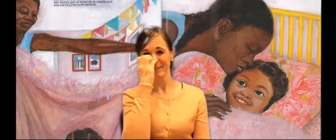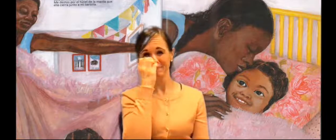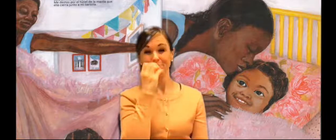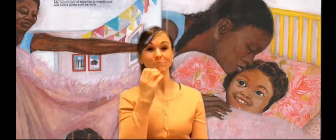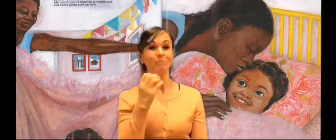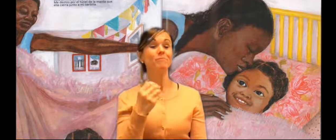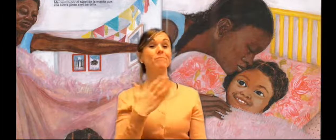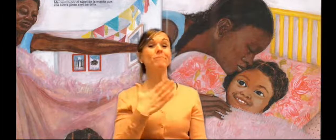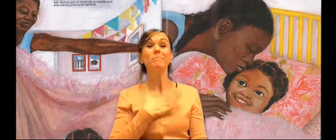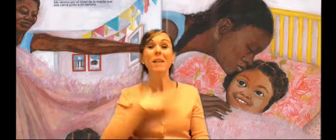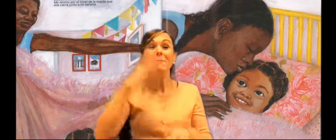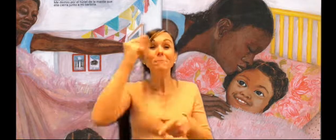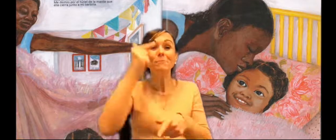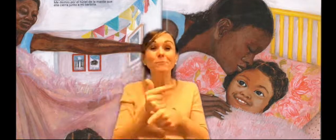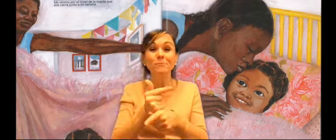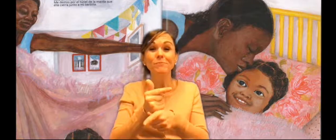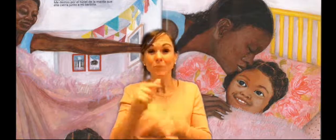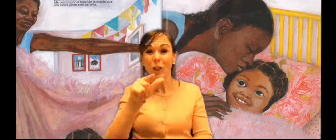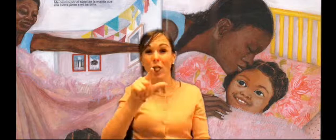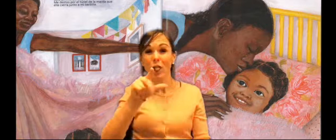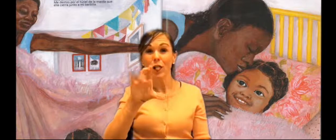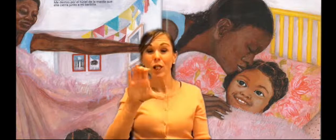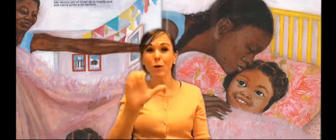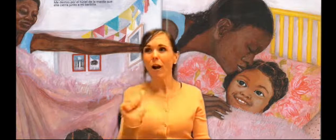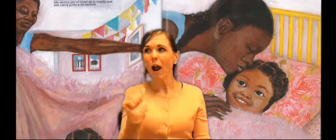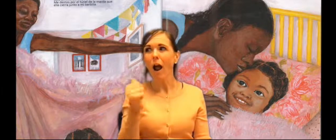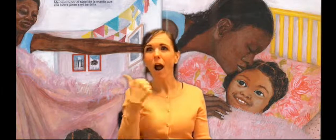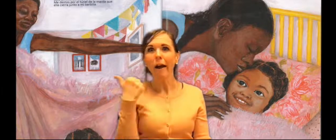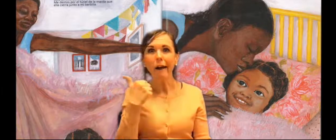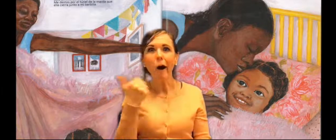I yell it, I love you.